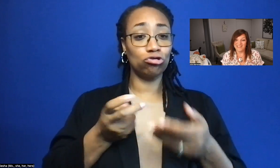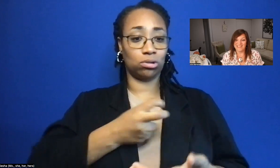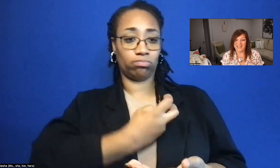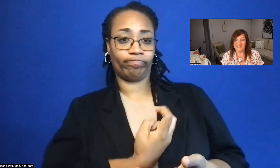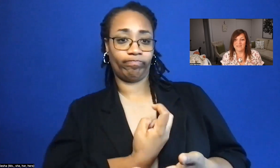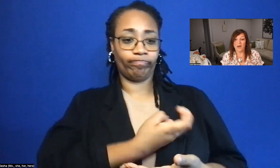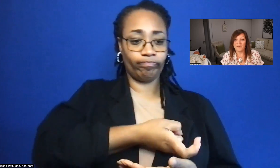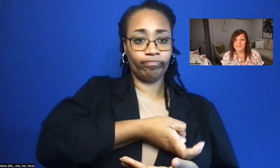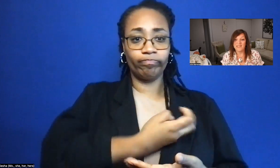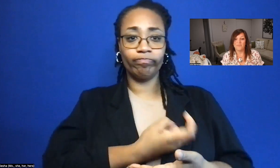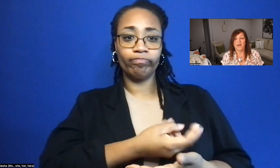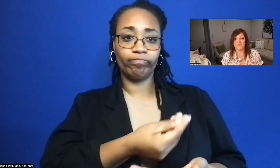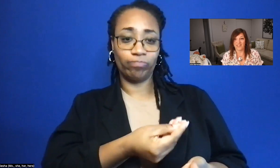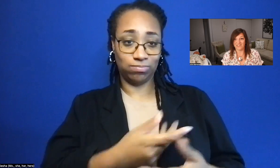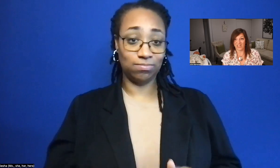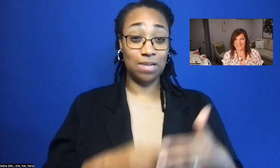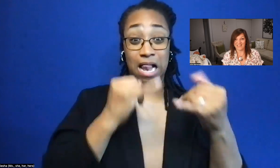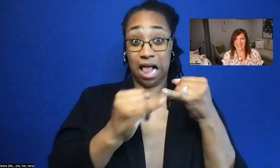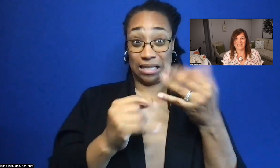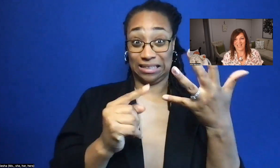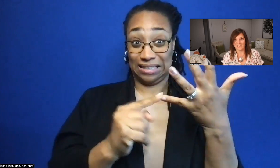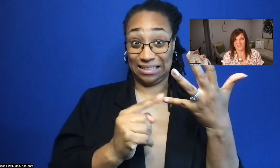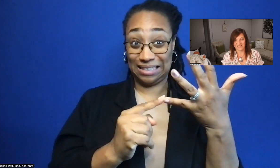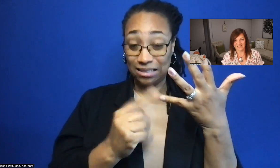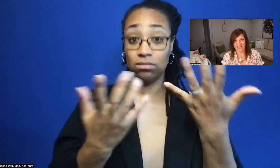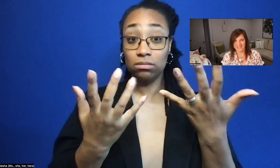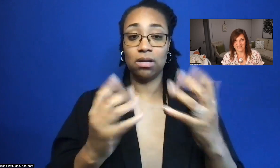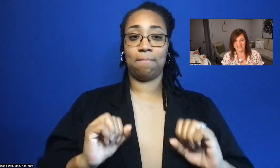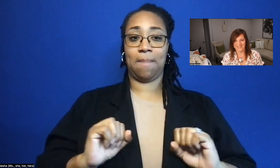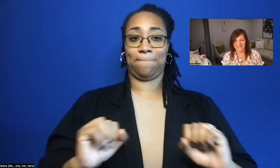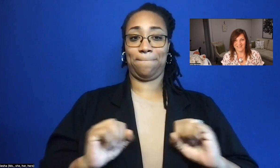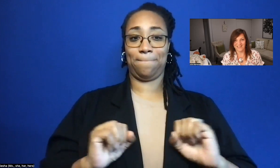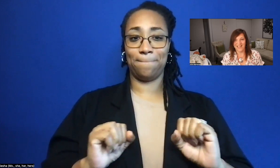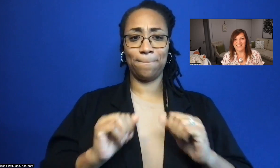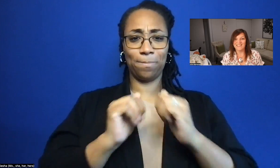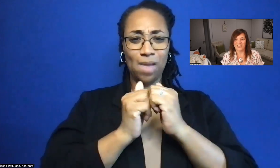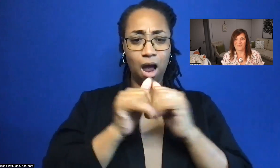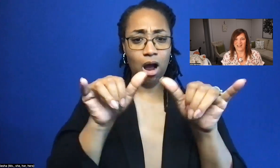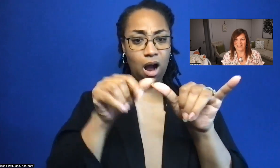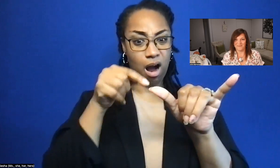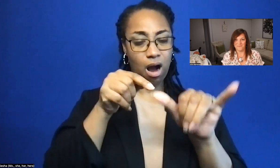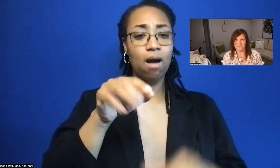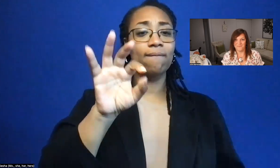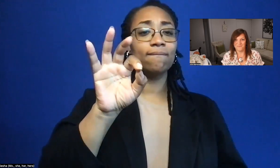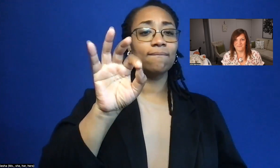briefly discuss pumps and pump flange sizing at the end of this class. Let's jump right